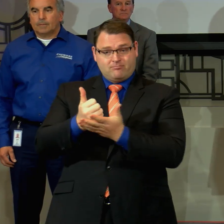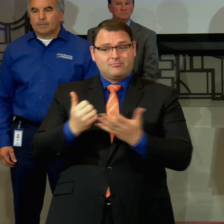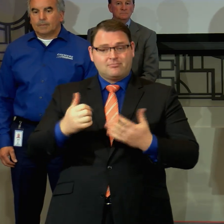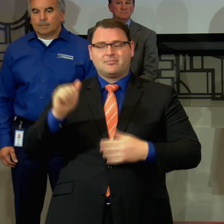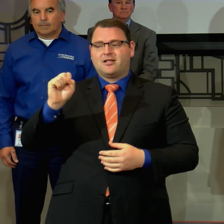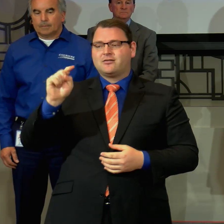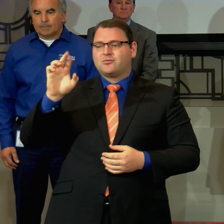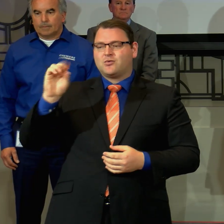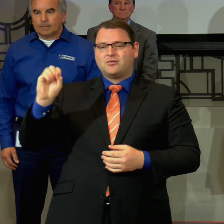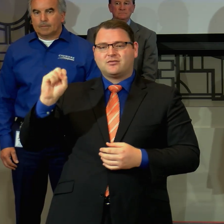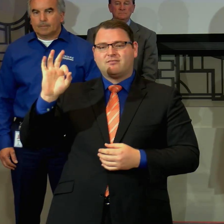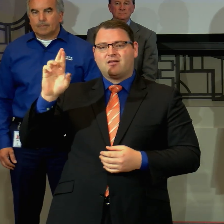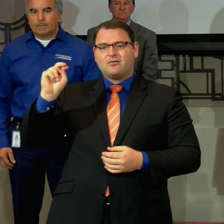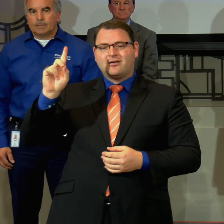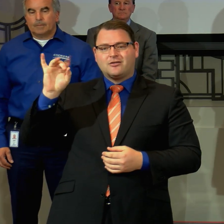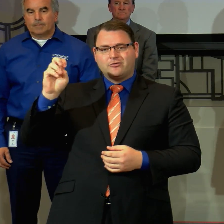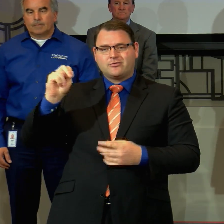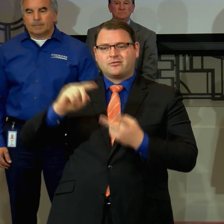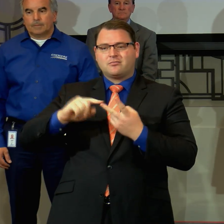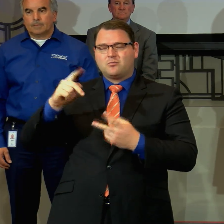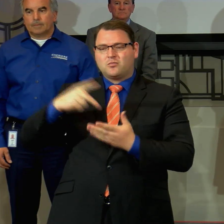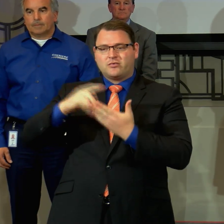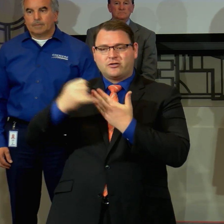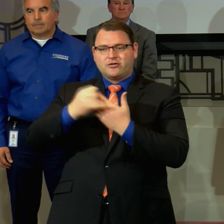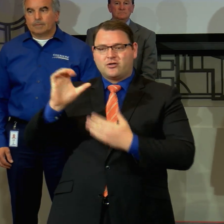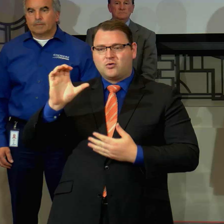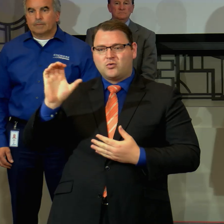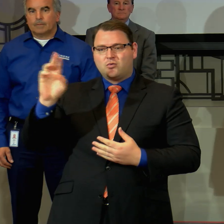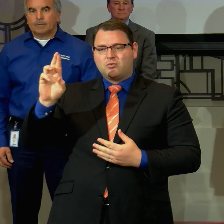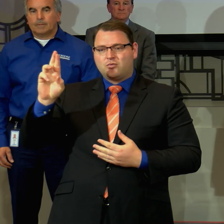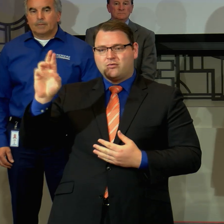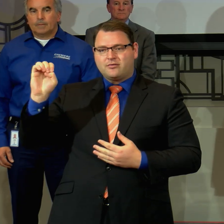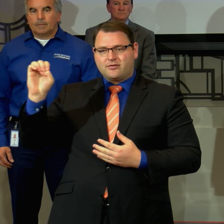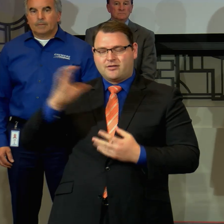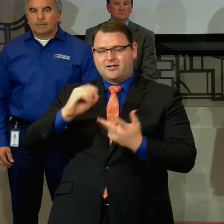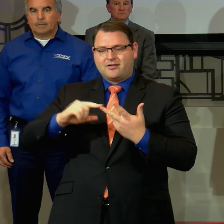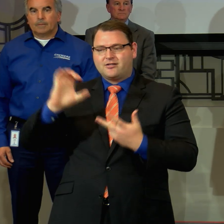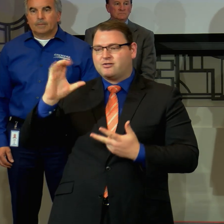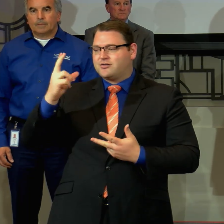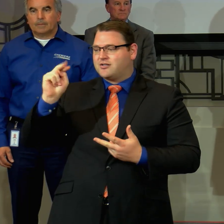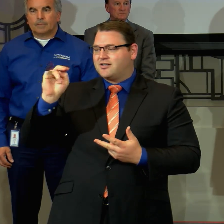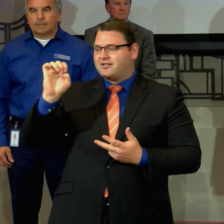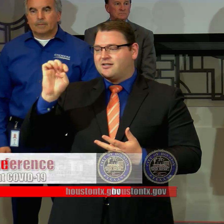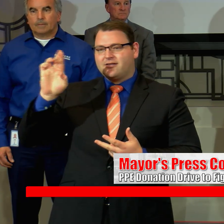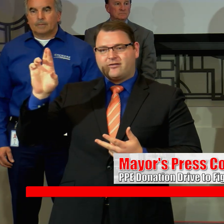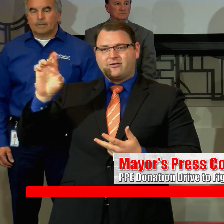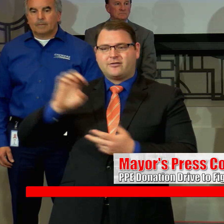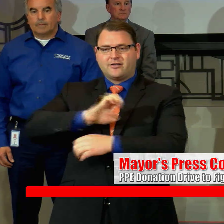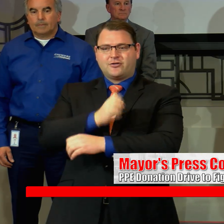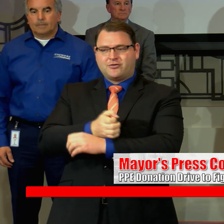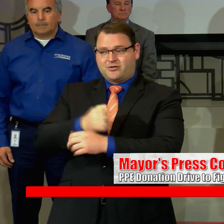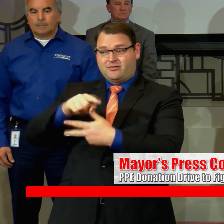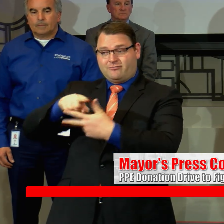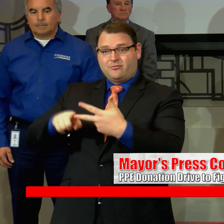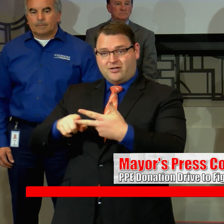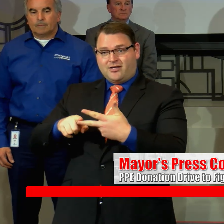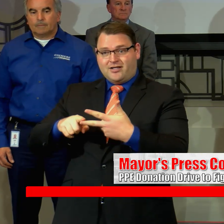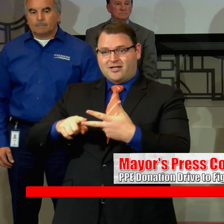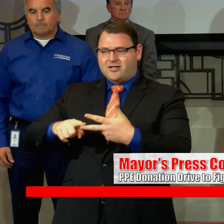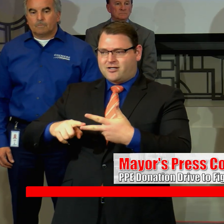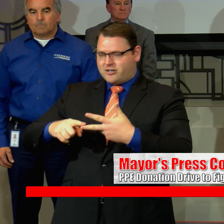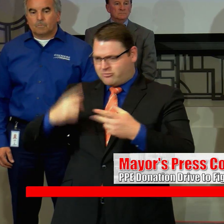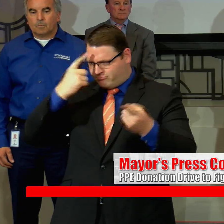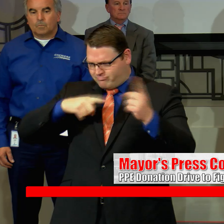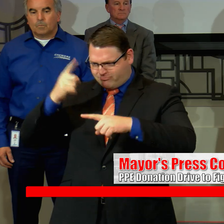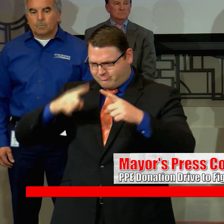and Cheniere Energy have partnered together to organize a personal protective equipment drive, and